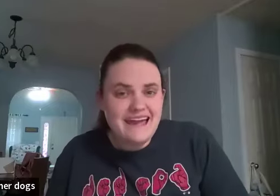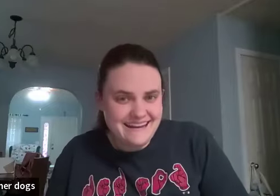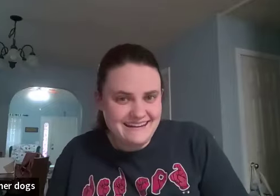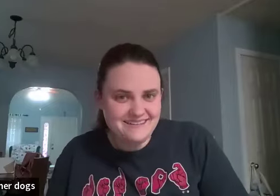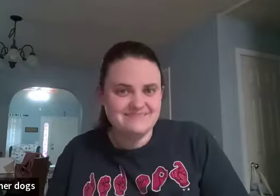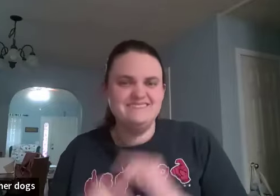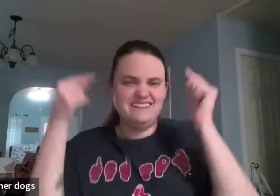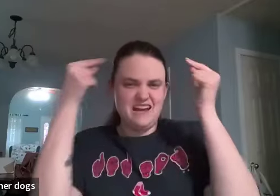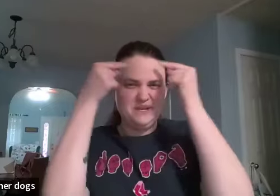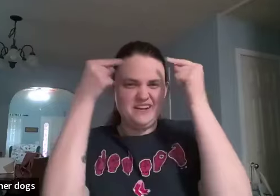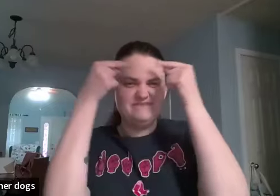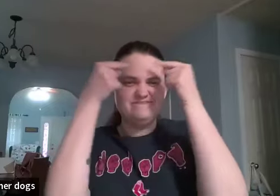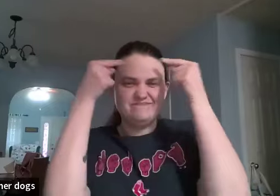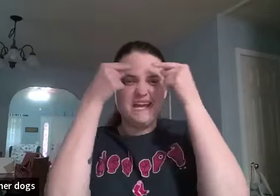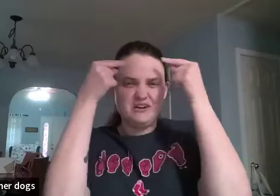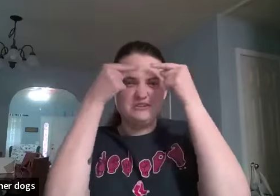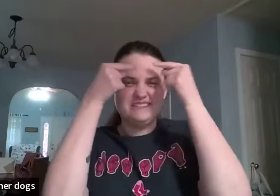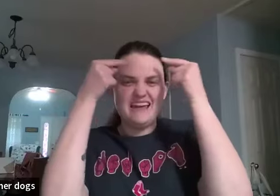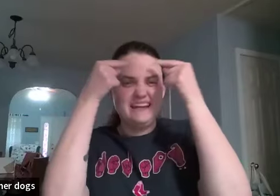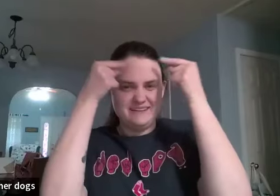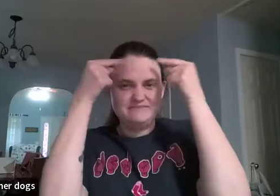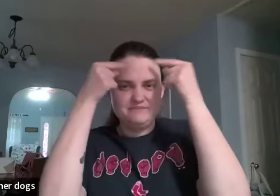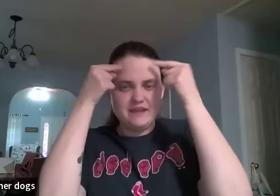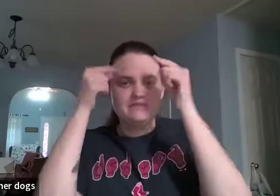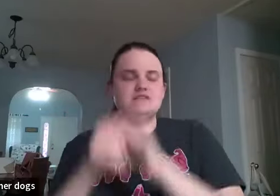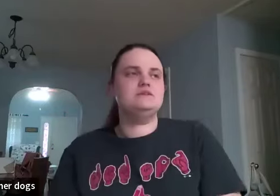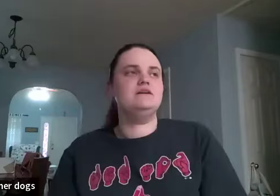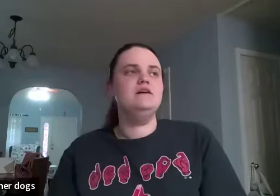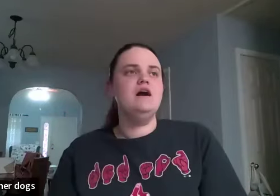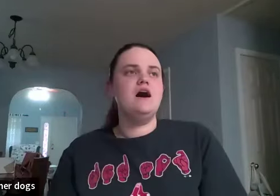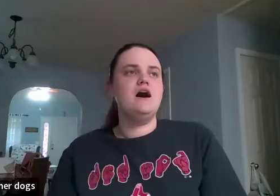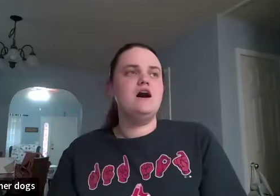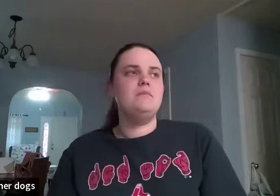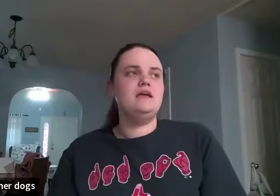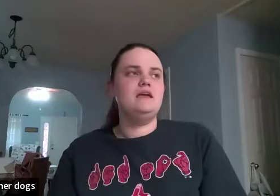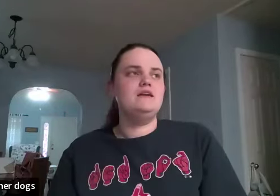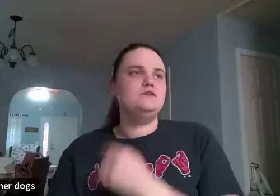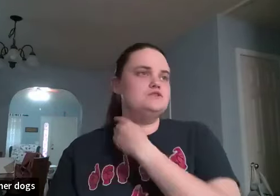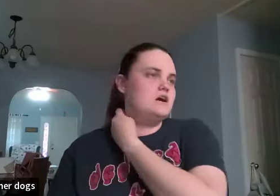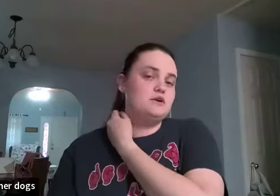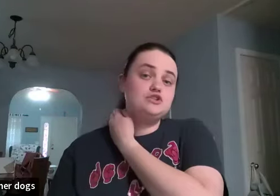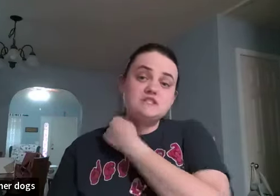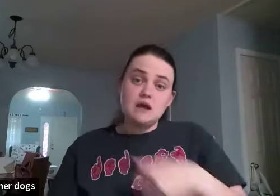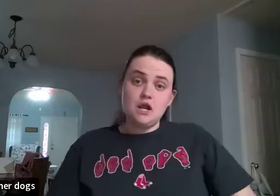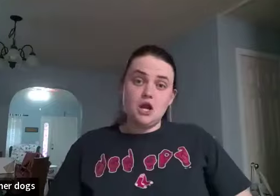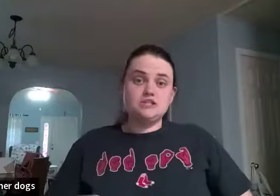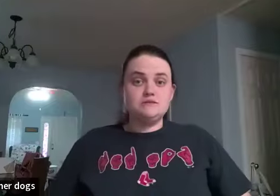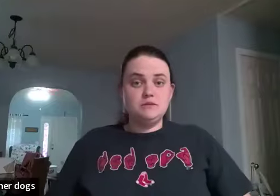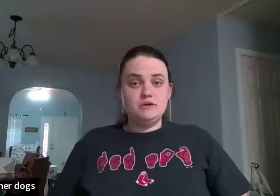a headache up here, my head hurts, headache, that sort of deal. If you're talking about your stomach hurts, you point